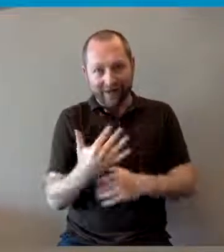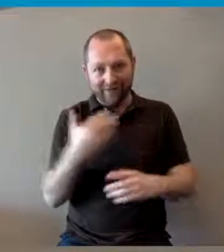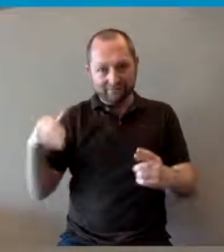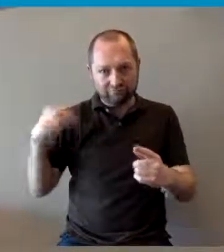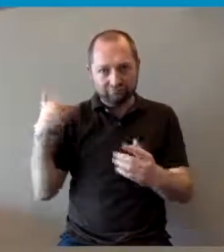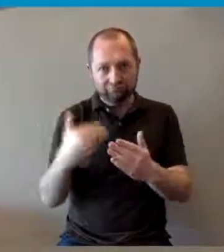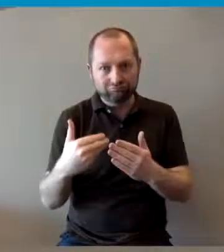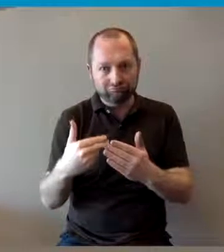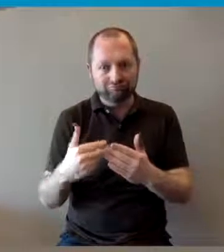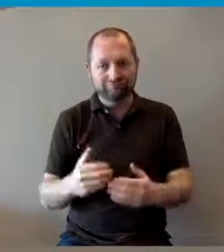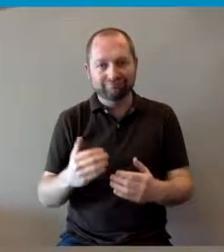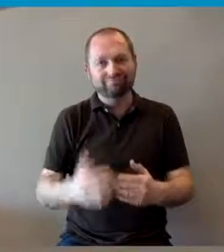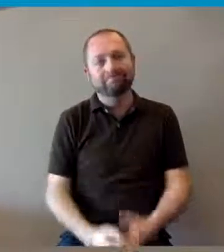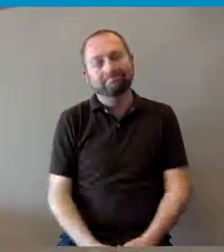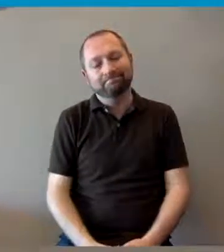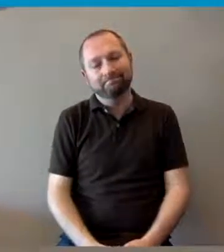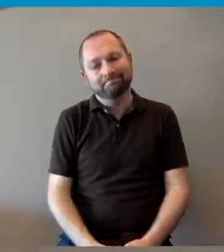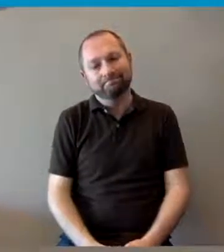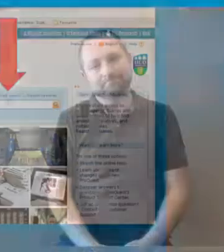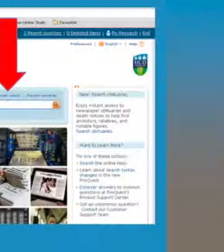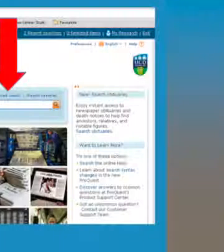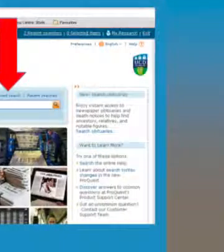access it.